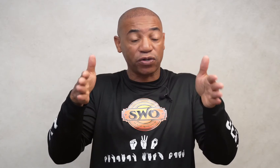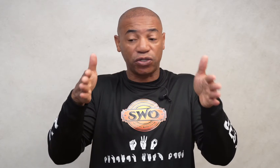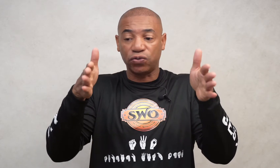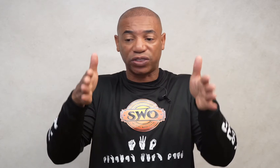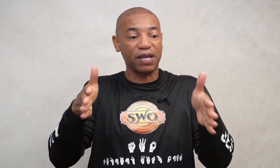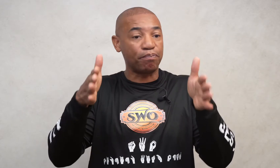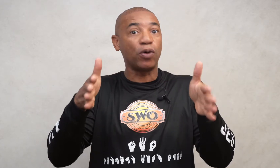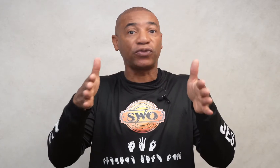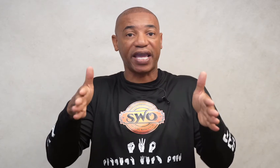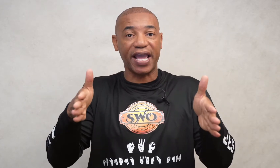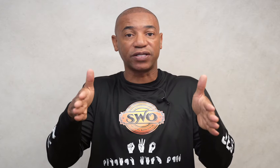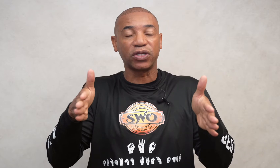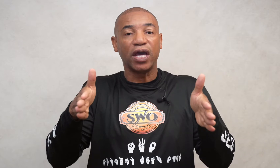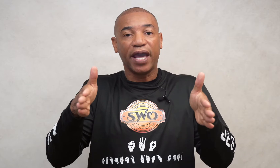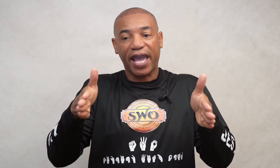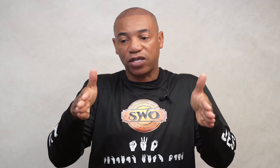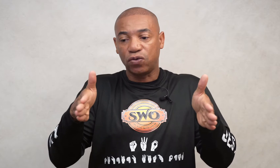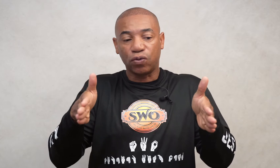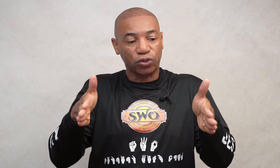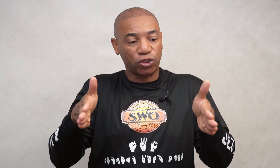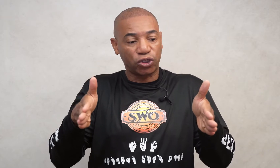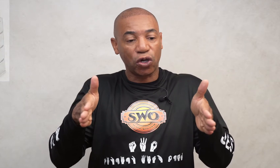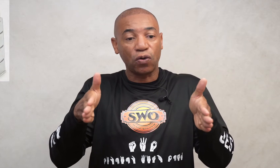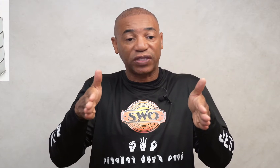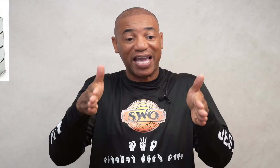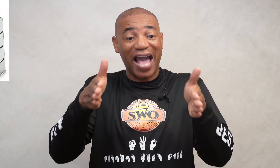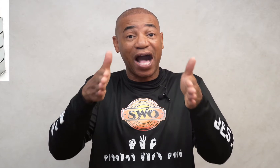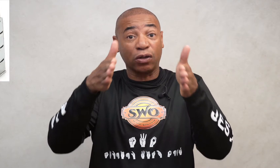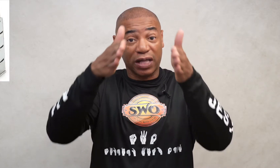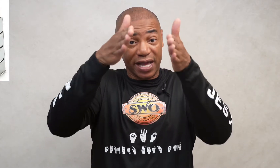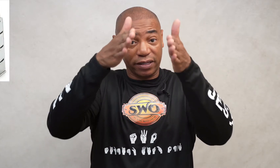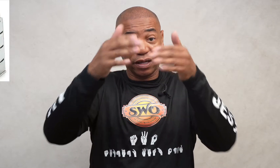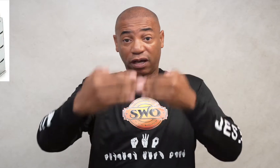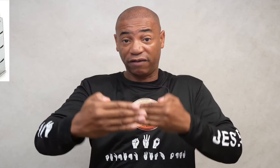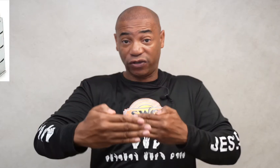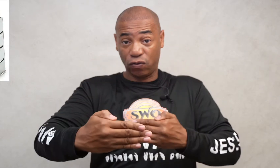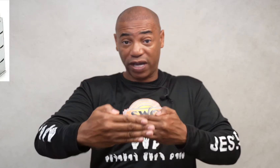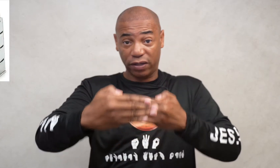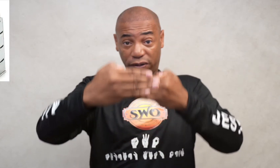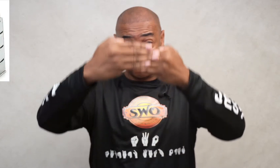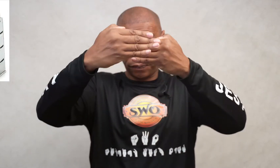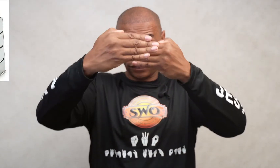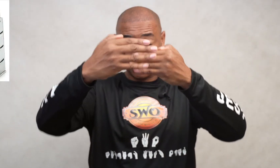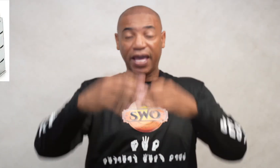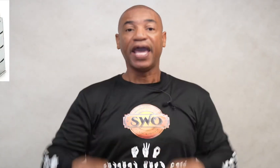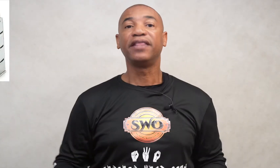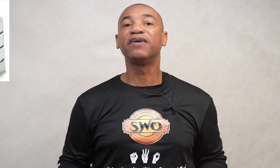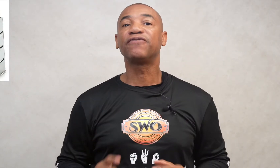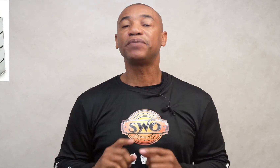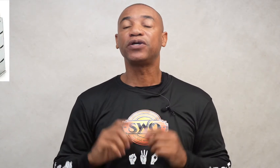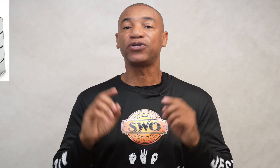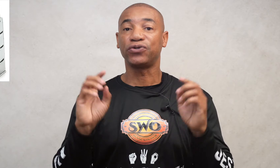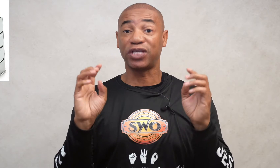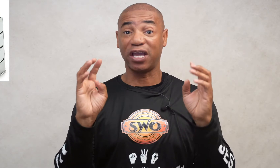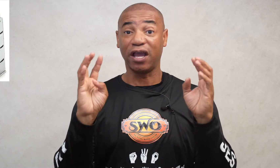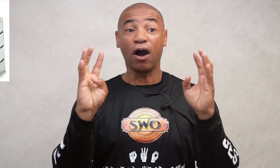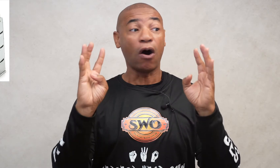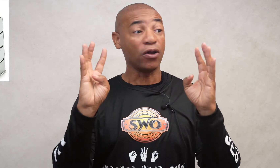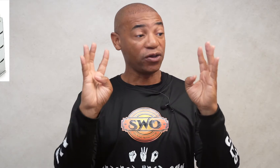you'll take both hands and you will show the outline of the grater. And then from here, you'll take your